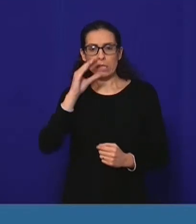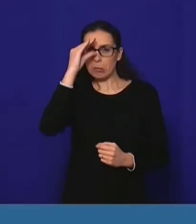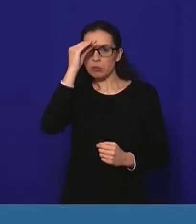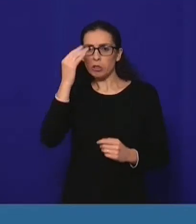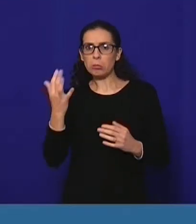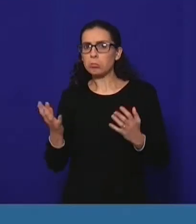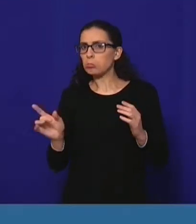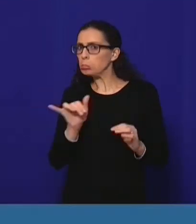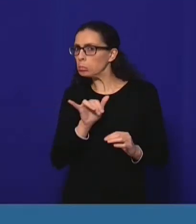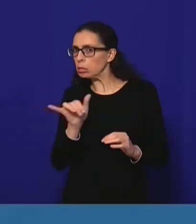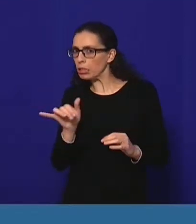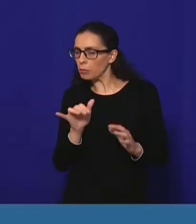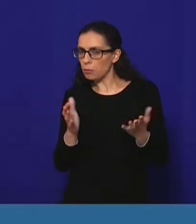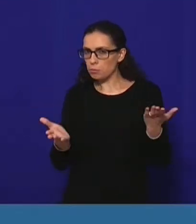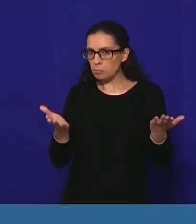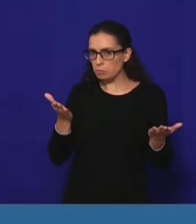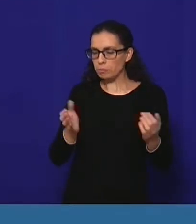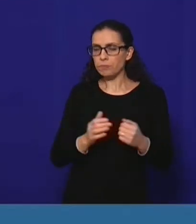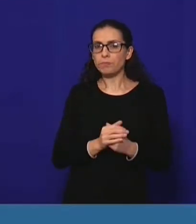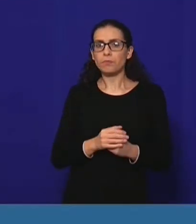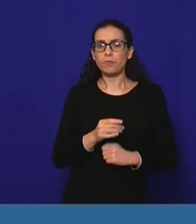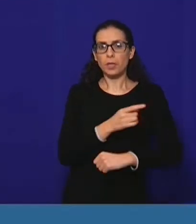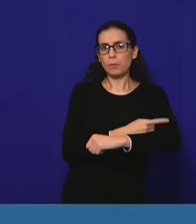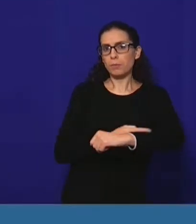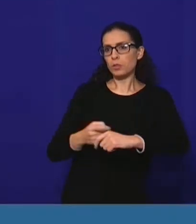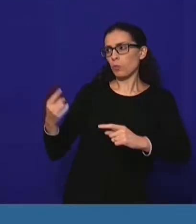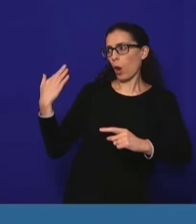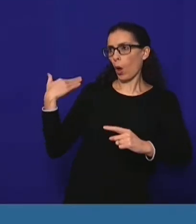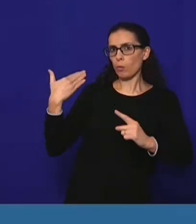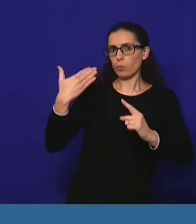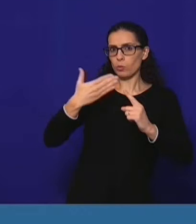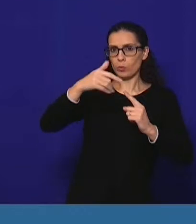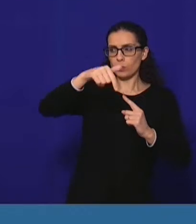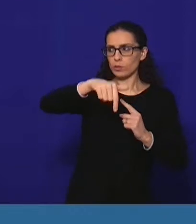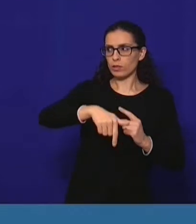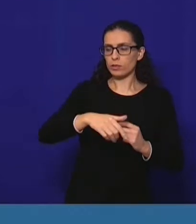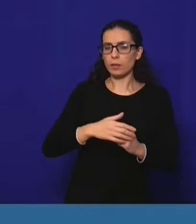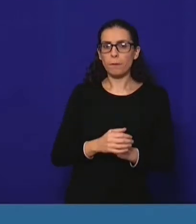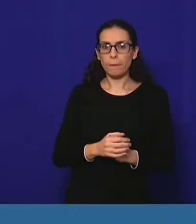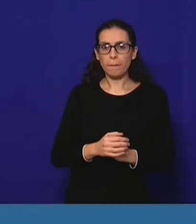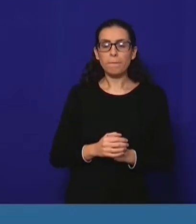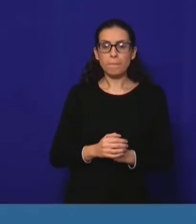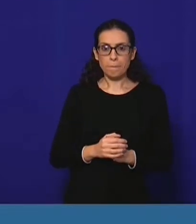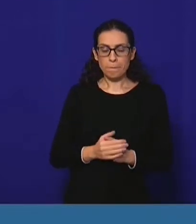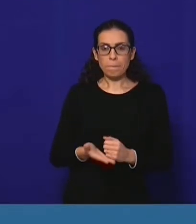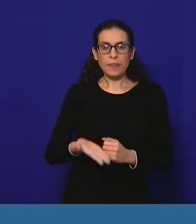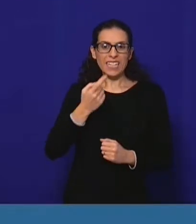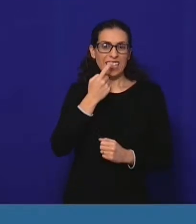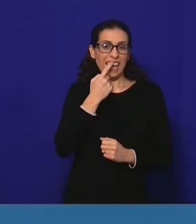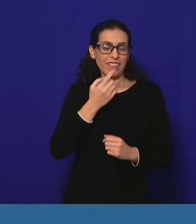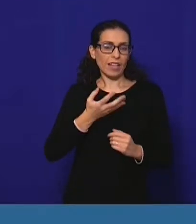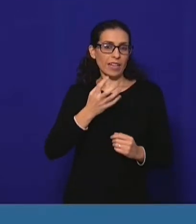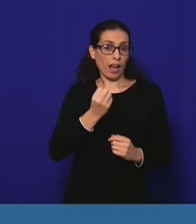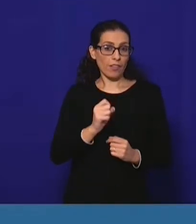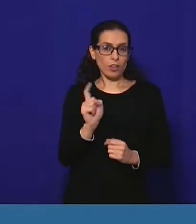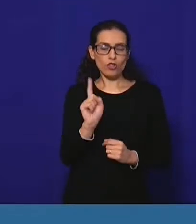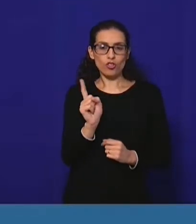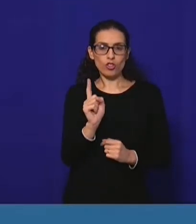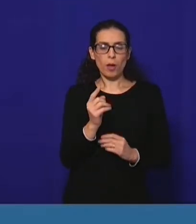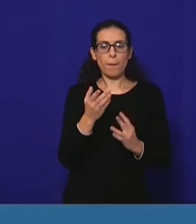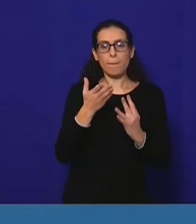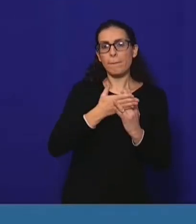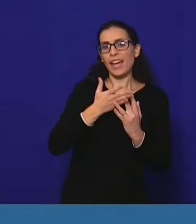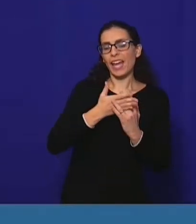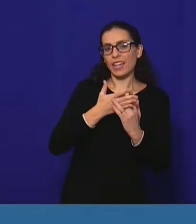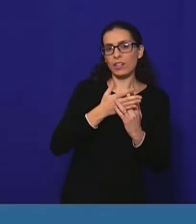din il-ġimgħa minn l-aħħar bulletin qegħdin naraw li l-maġġor parti tal-etajiet li għandna każijiet li huma pożittivi huma dawk ta' etajiet